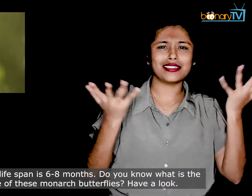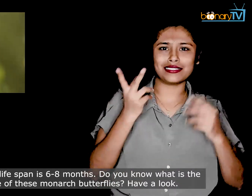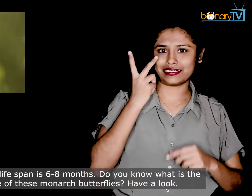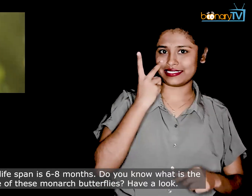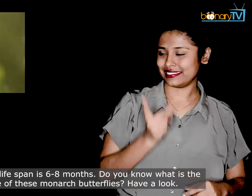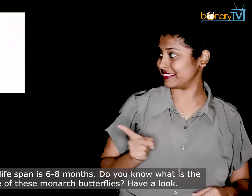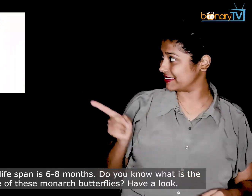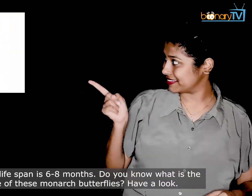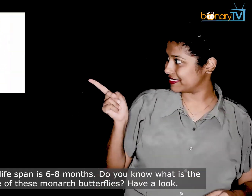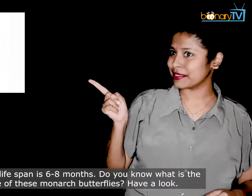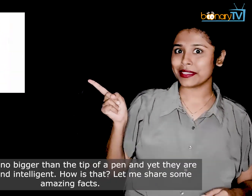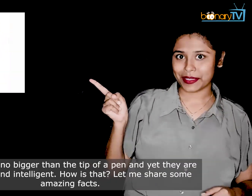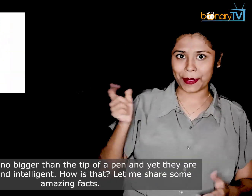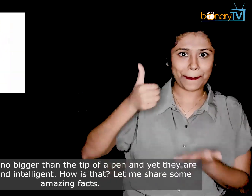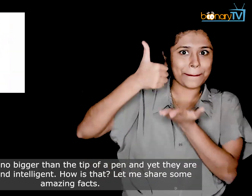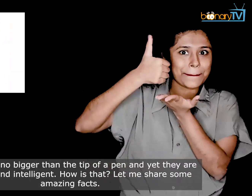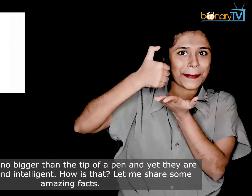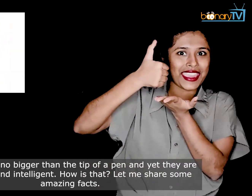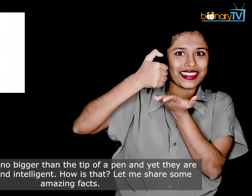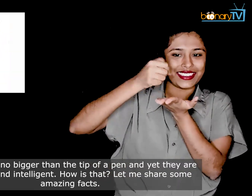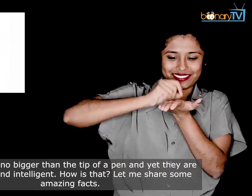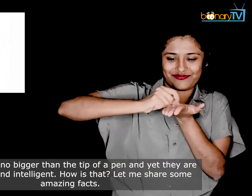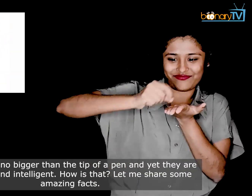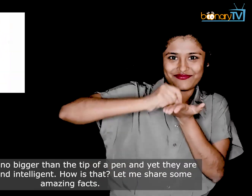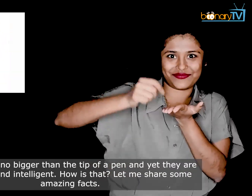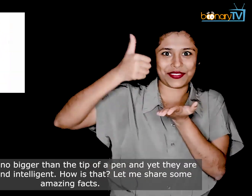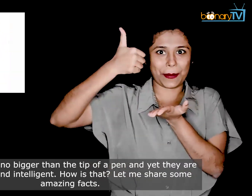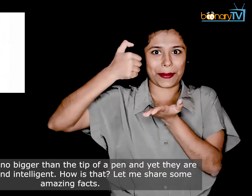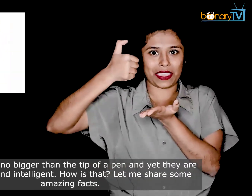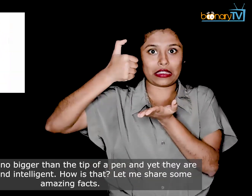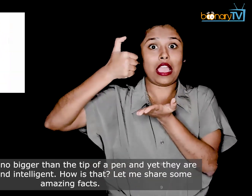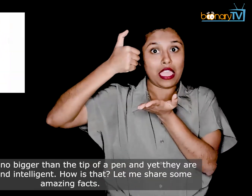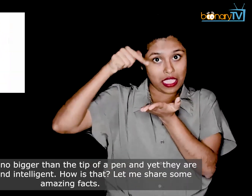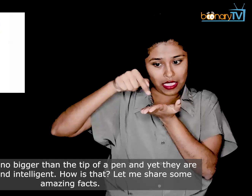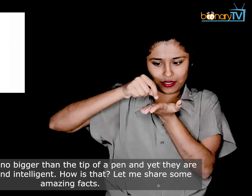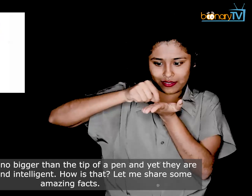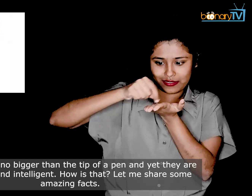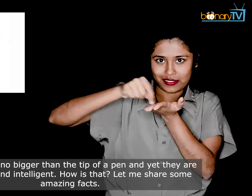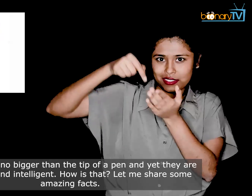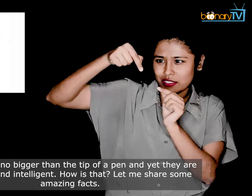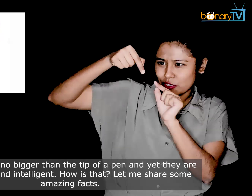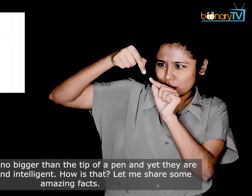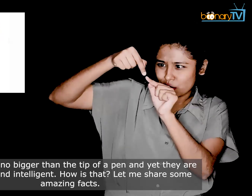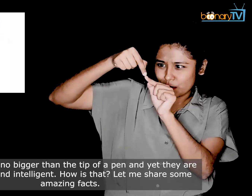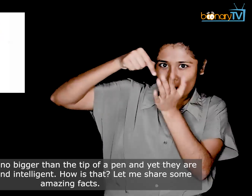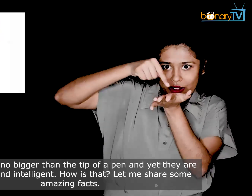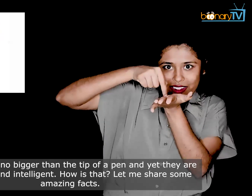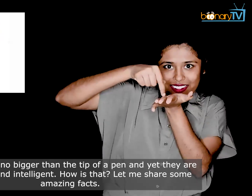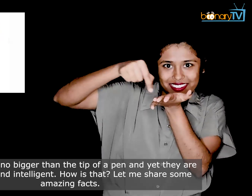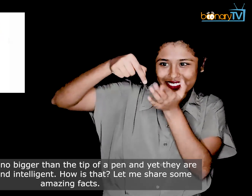Their brain is no bigger than the tip of a pen.